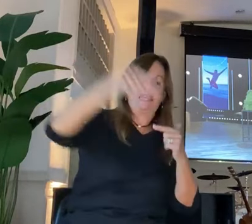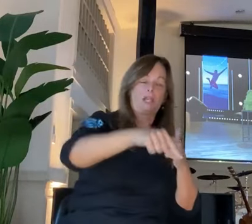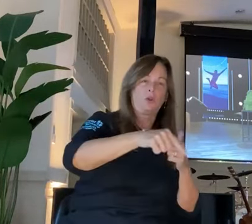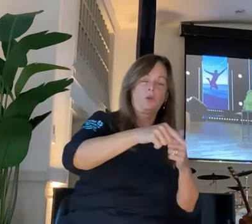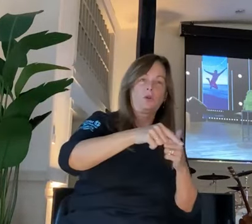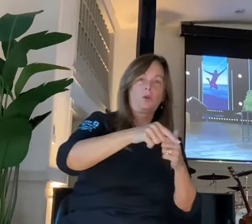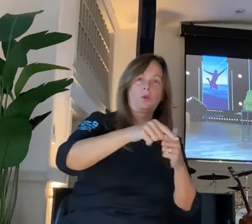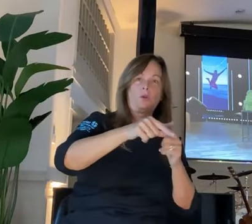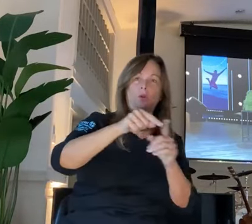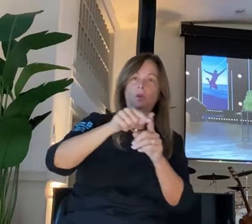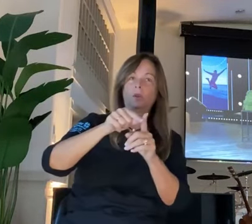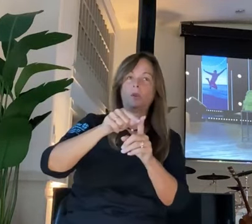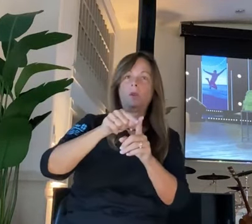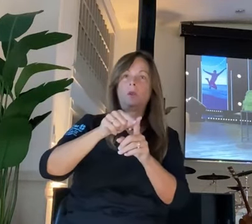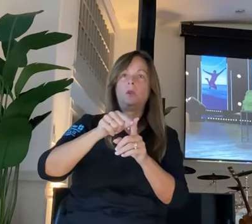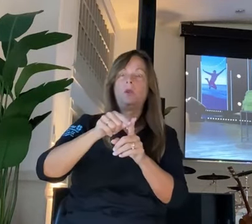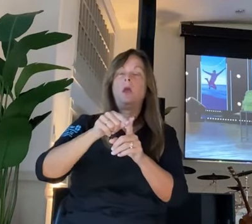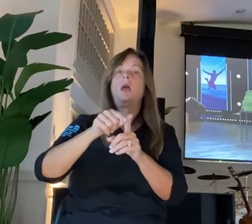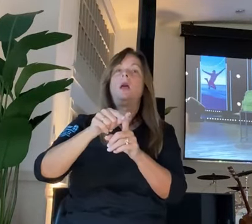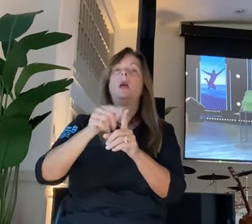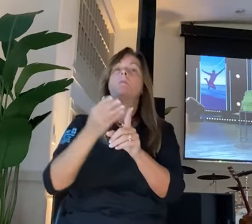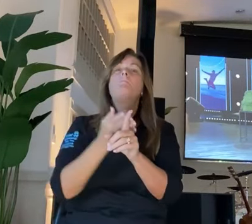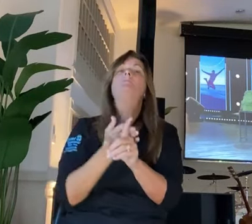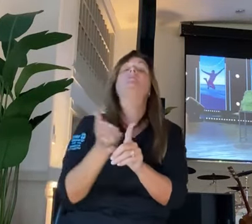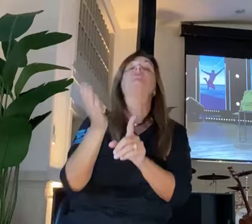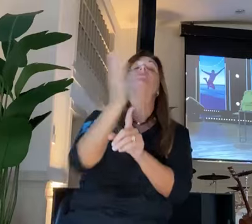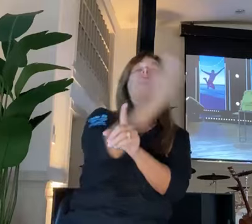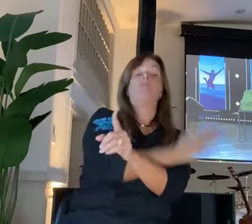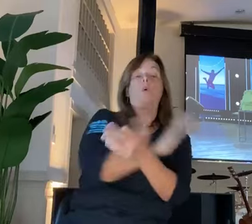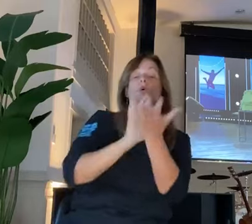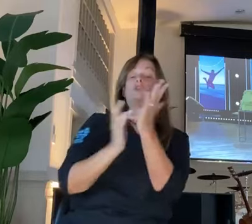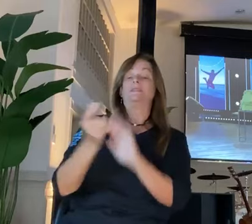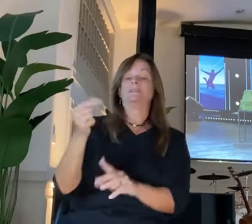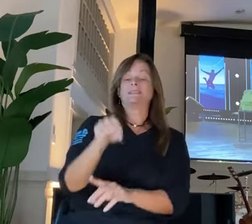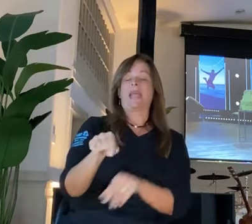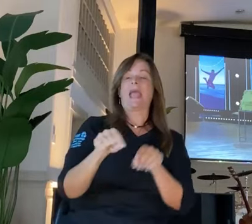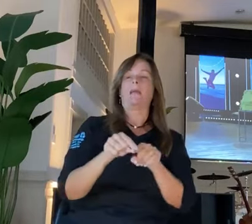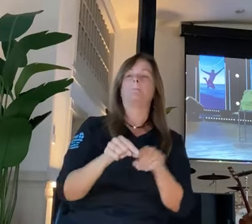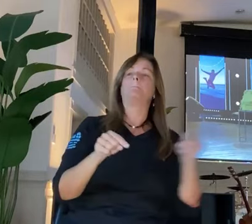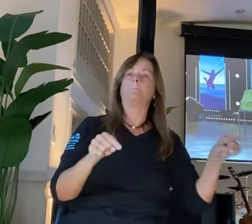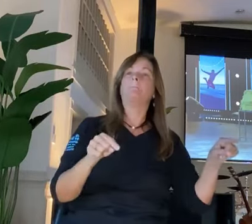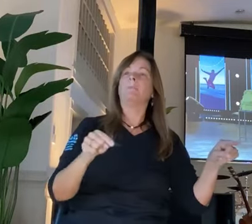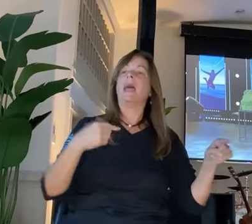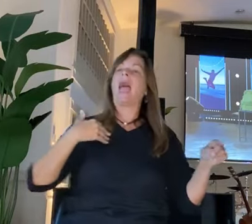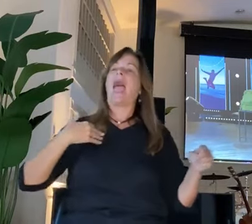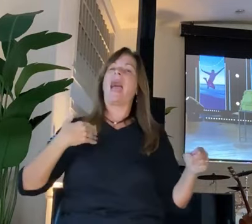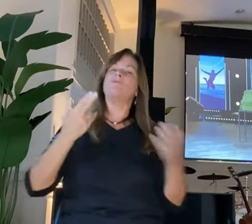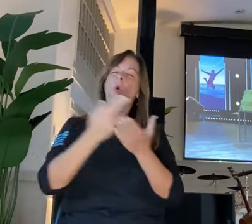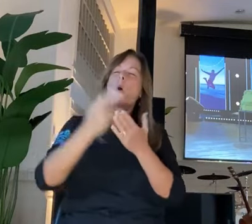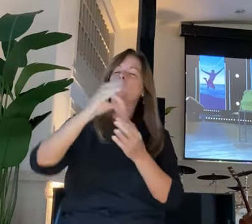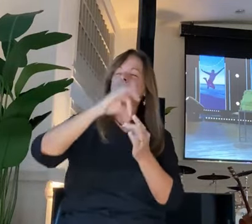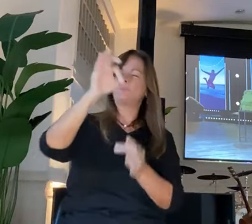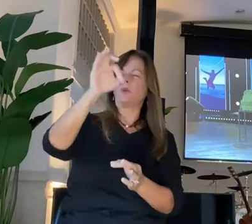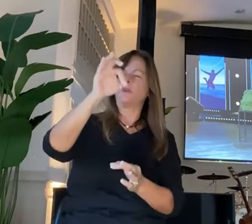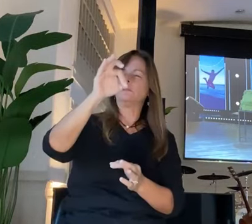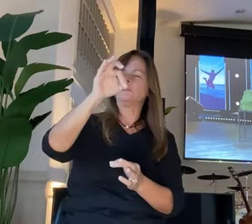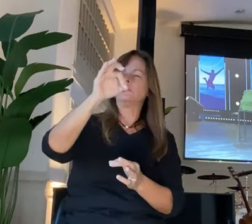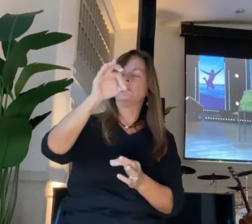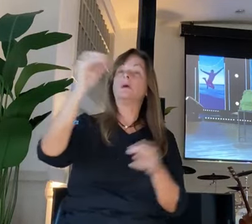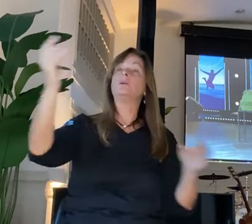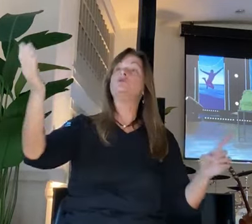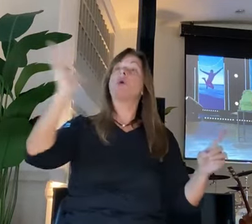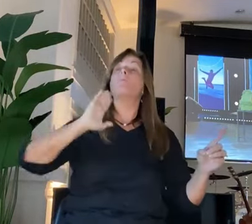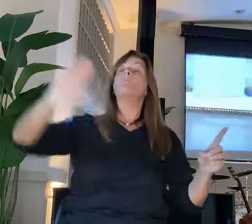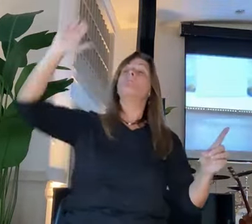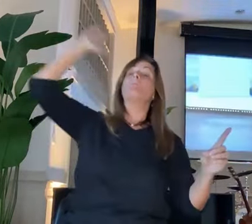a warrior. And it would help them accomplish a task. But then the Spirit didn't reside there, in them. And so what this promise says is there's